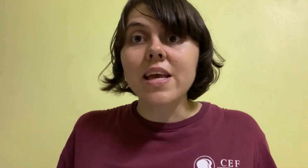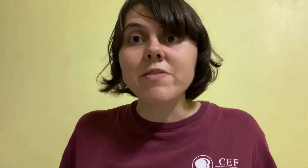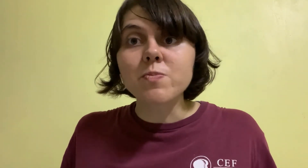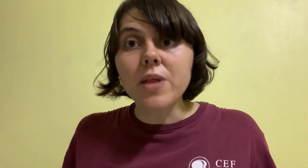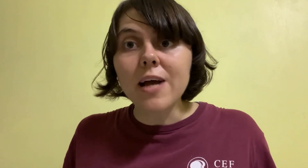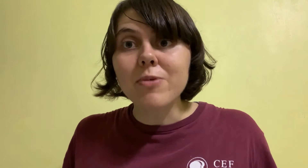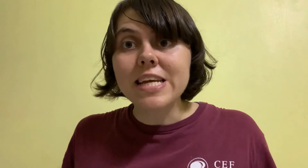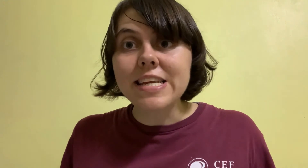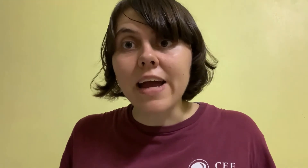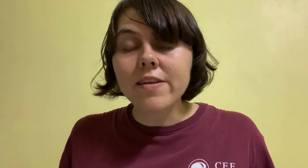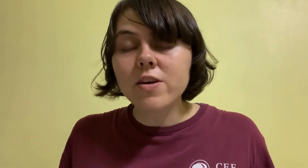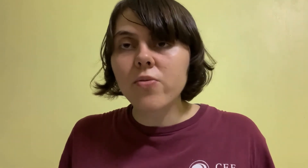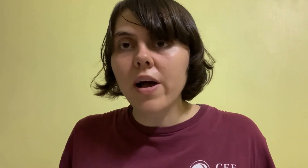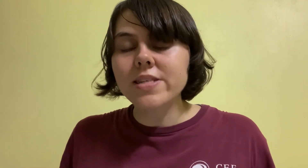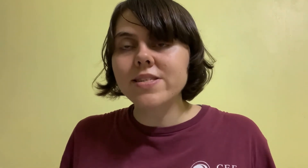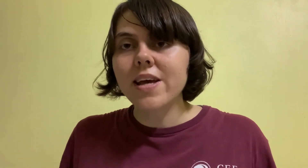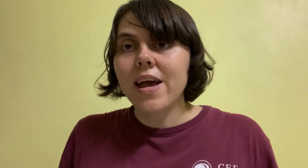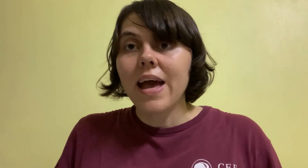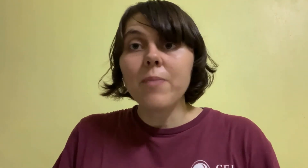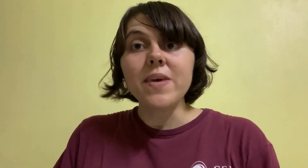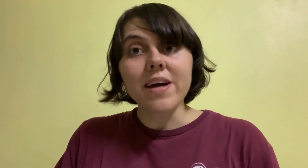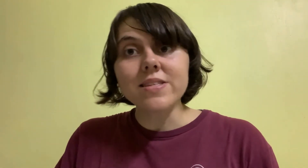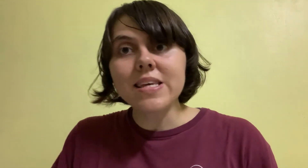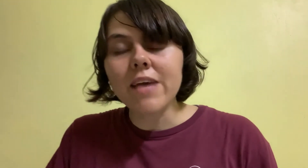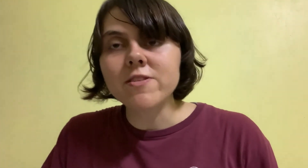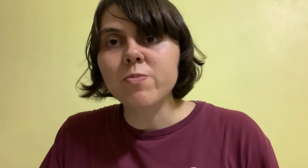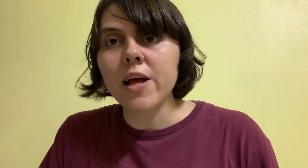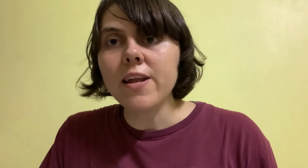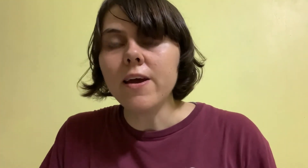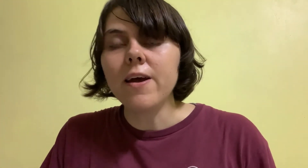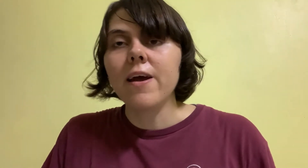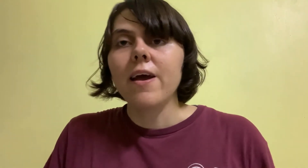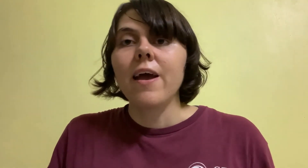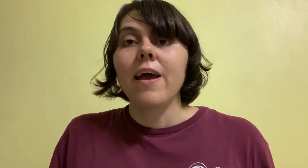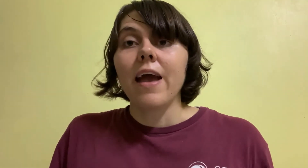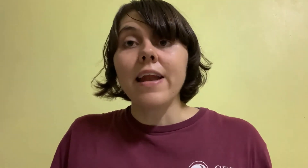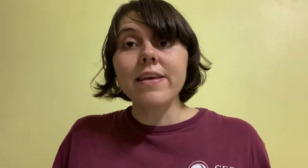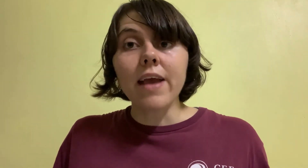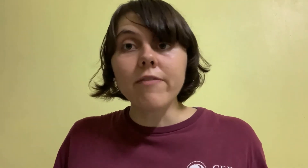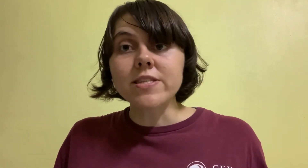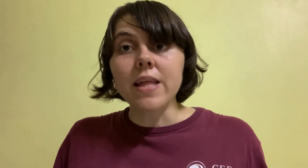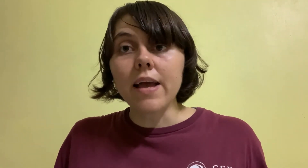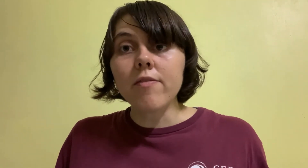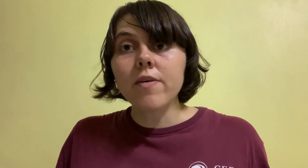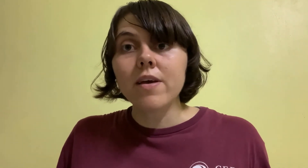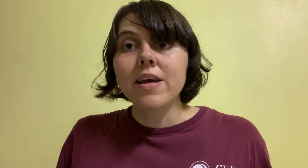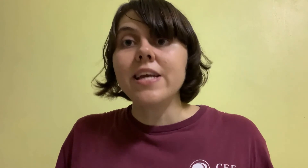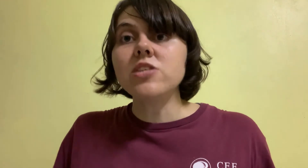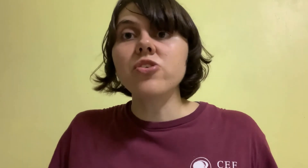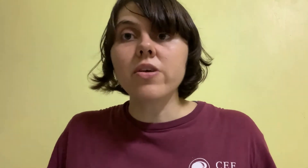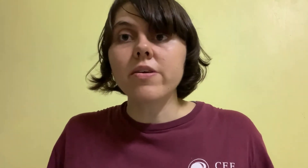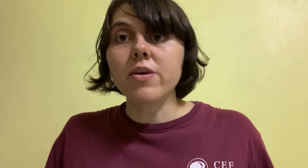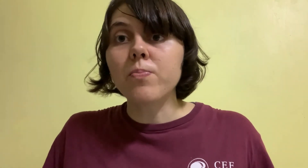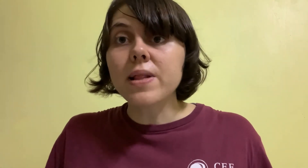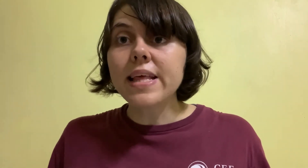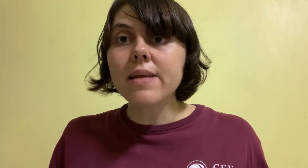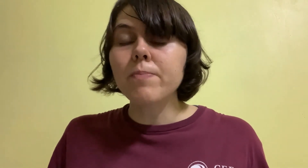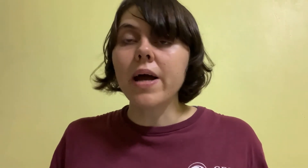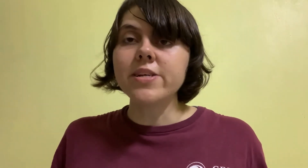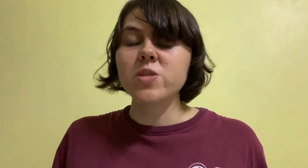his blood when he died on the cross. And because he gave his blood and he gave his life, he took your complete punishment